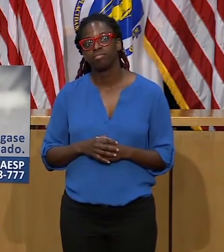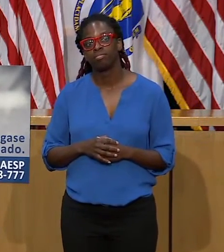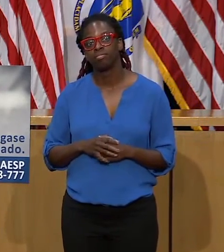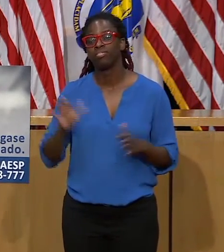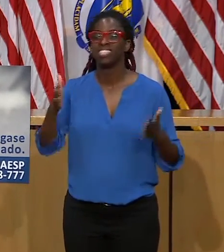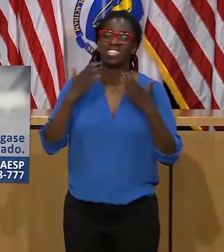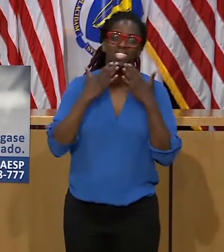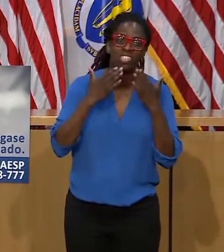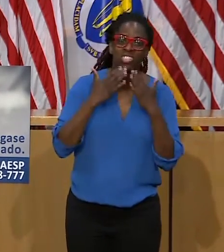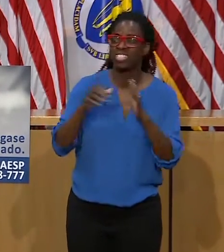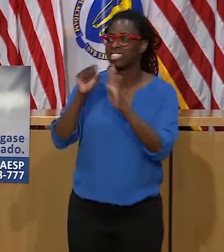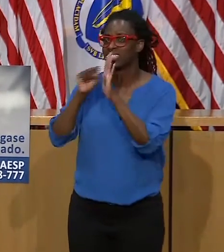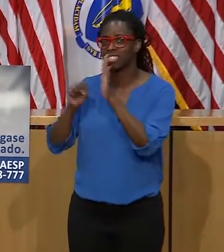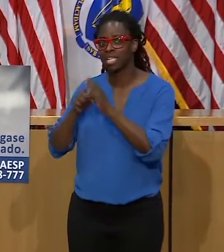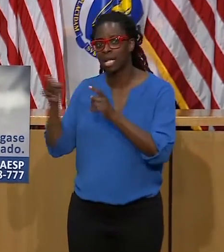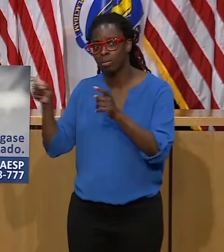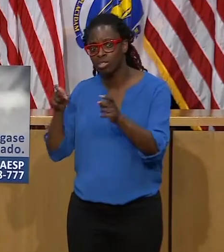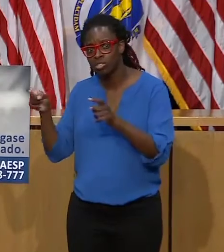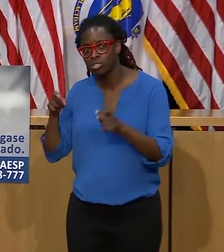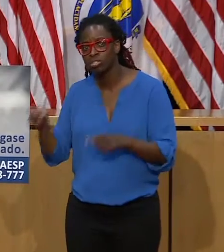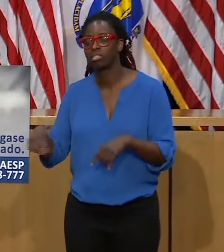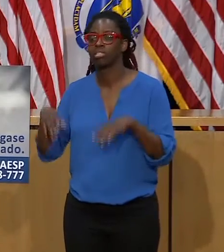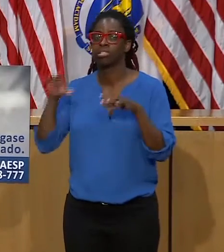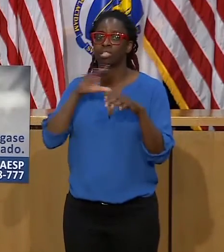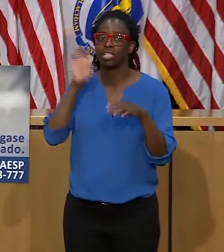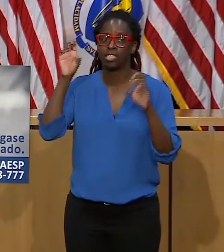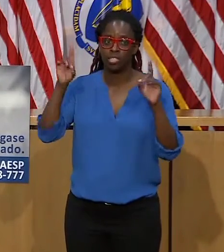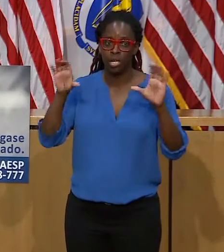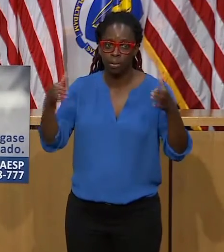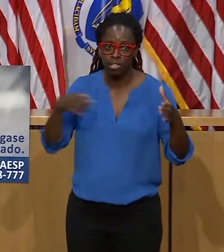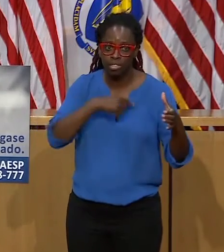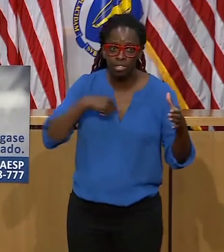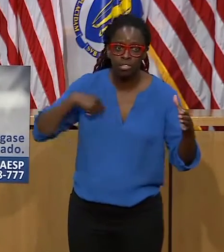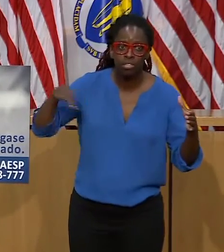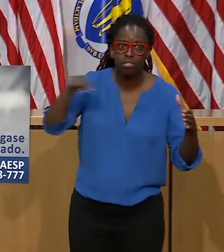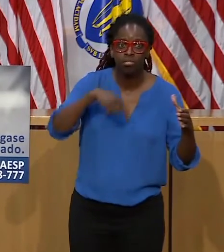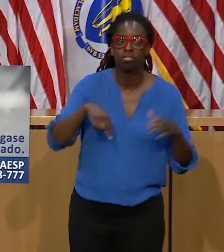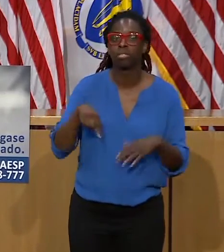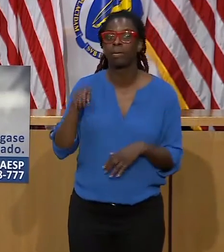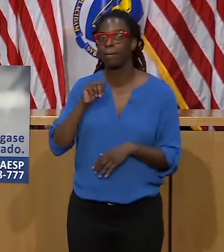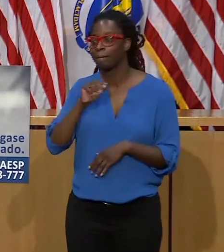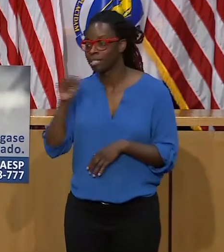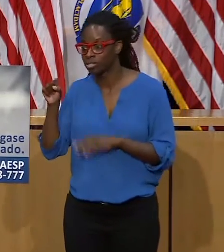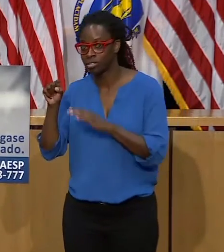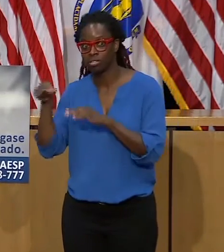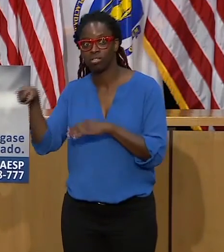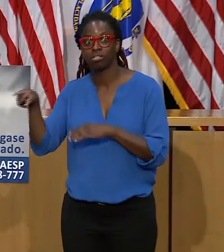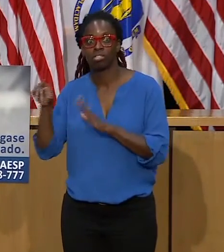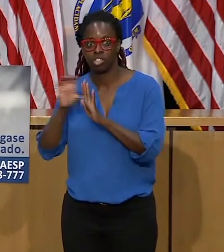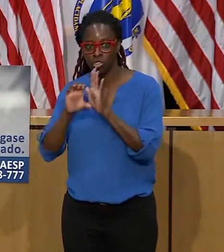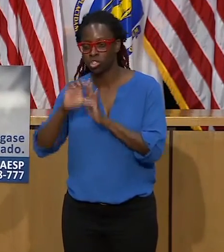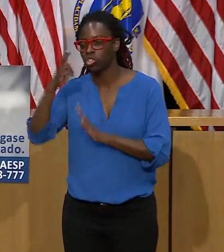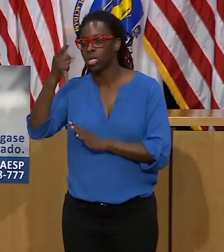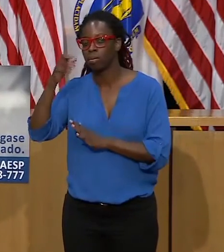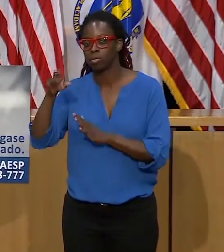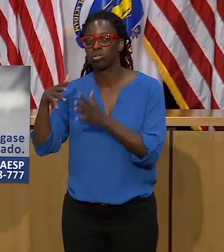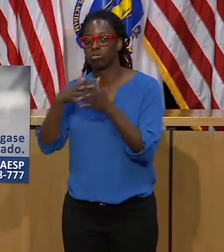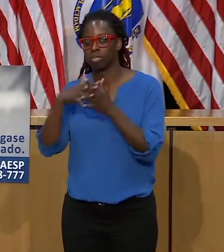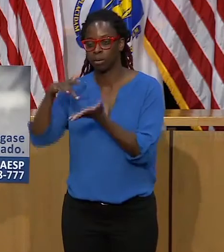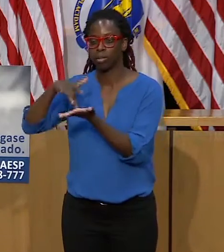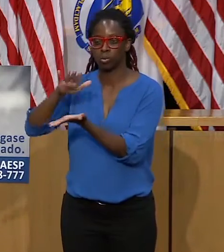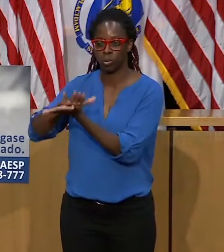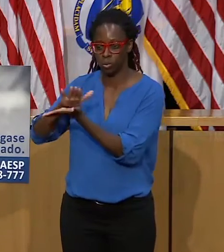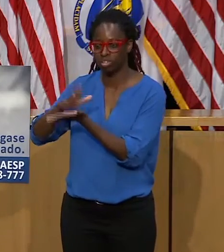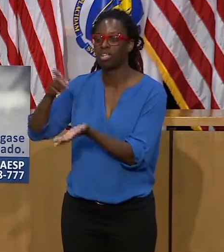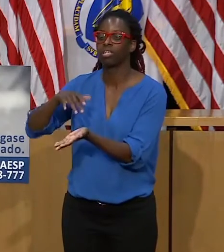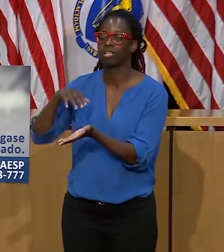Education for developing a plan that we at the Massachusetts chapter of the American Academy of Pediatrics feel is